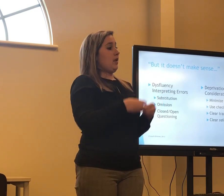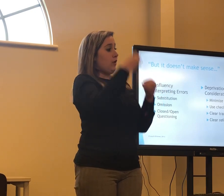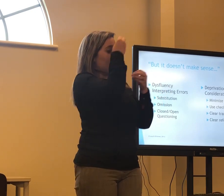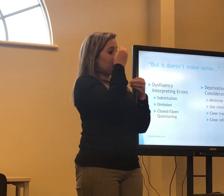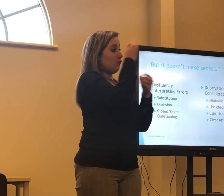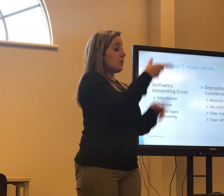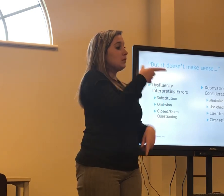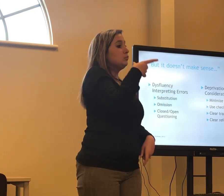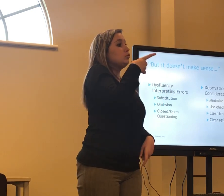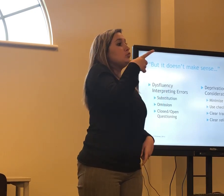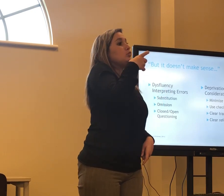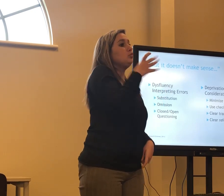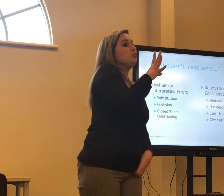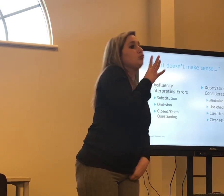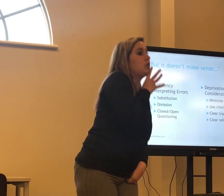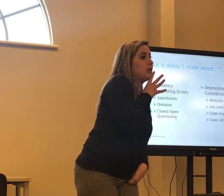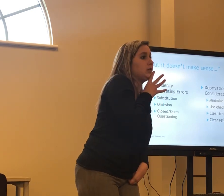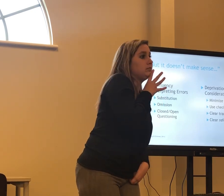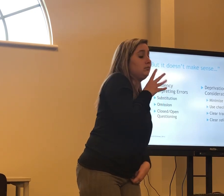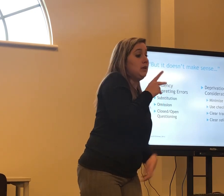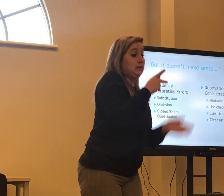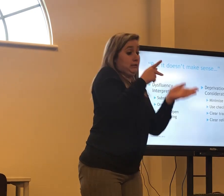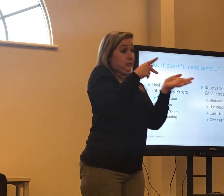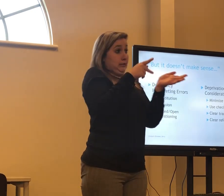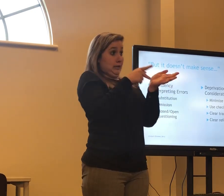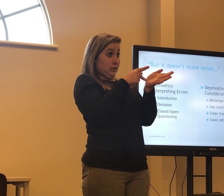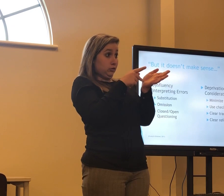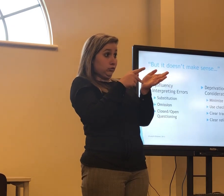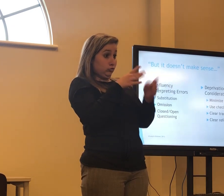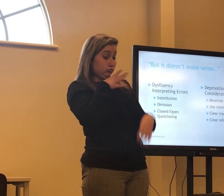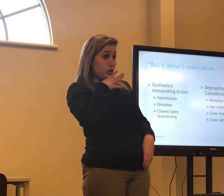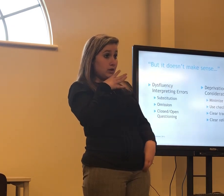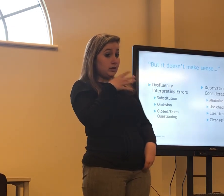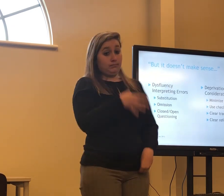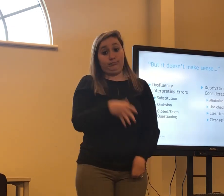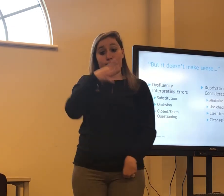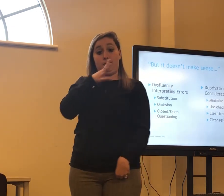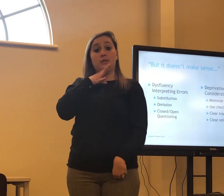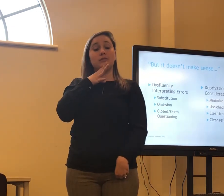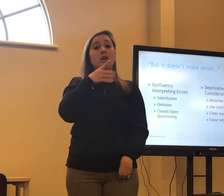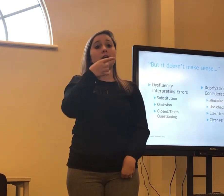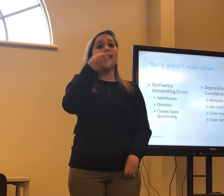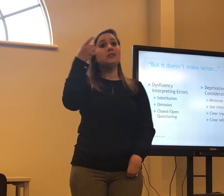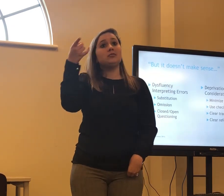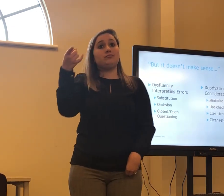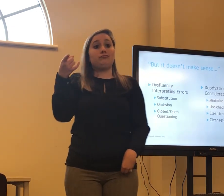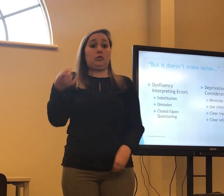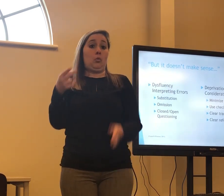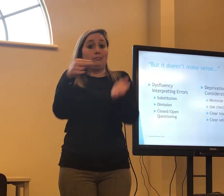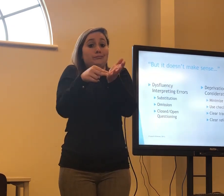Is it the psychiatrist? Is it the nurse? Is it mom? And you have to let them know when it